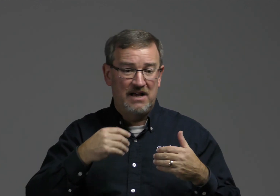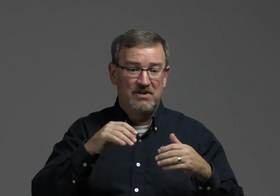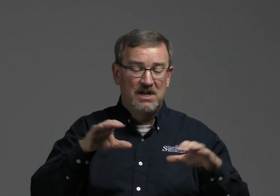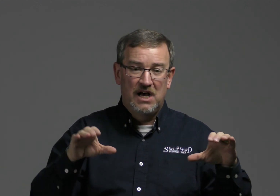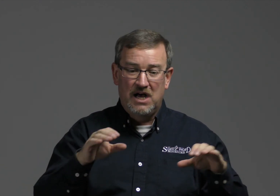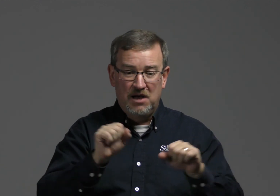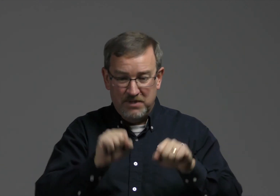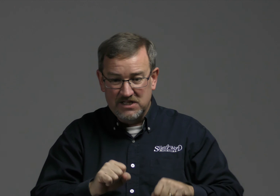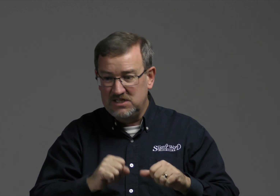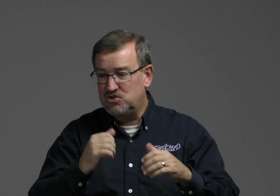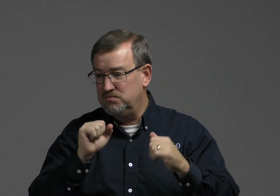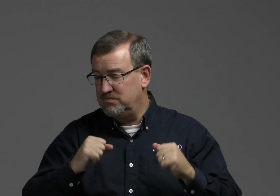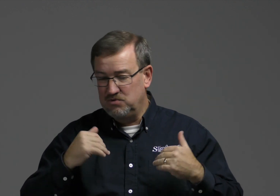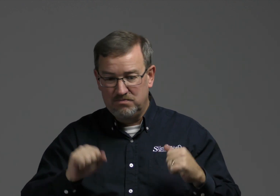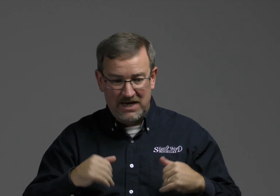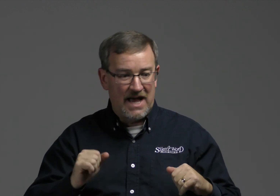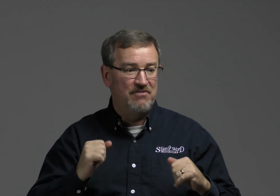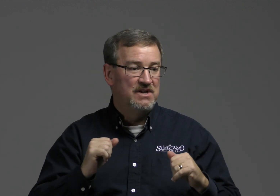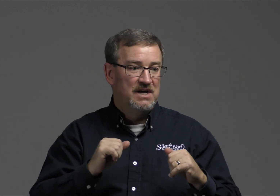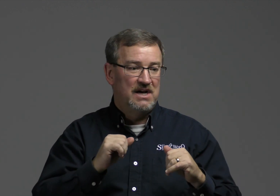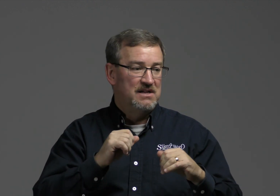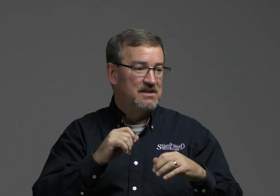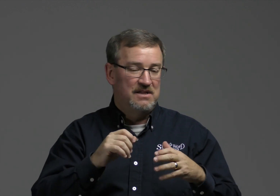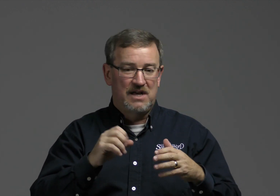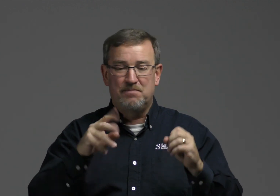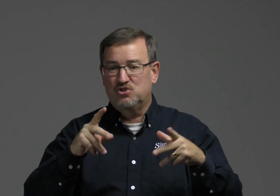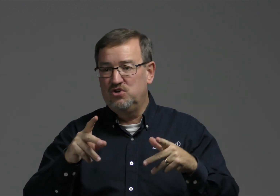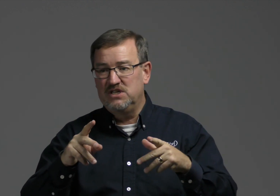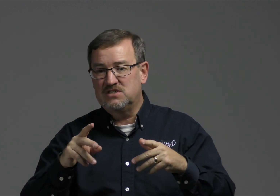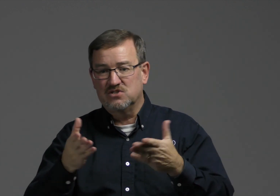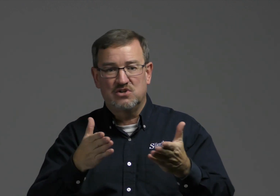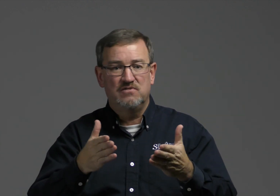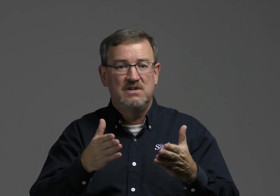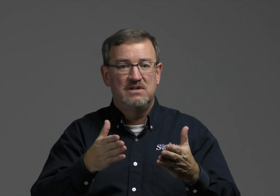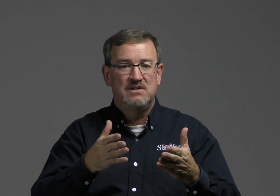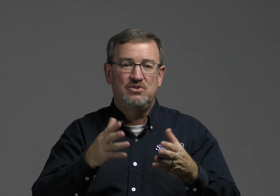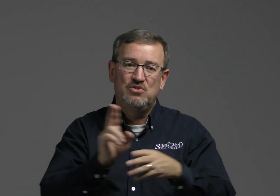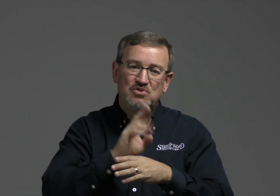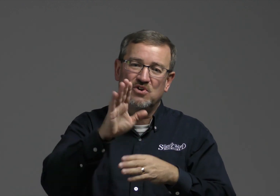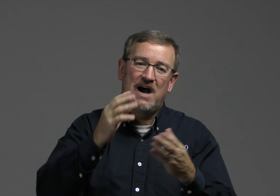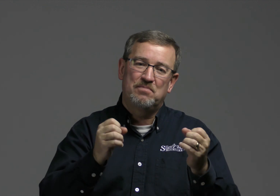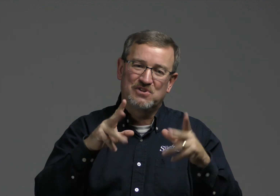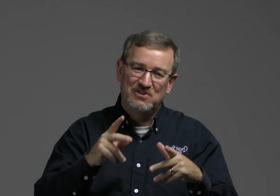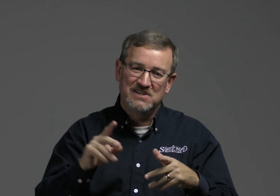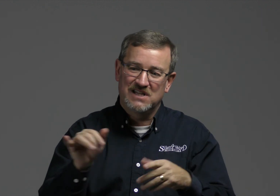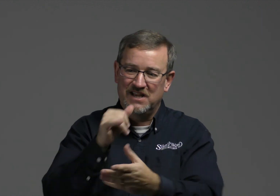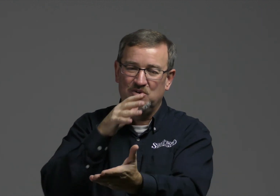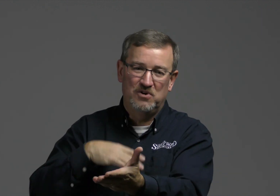have abilities, you might have opportunities to serve. Use your opportunities like the